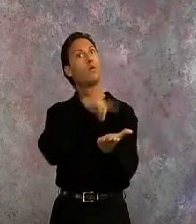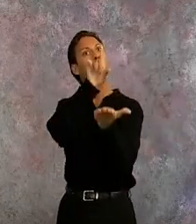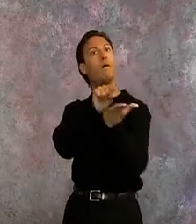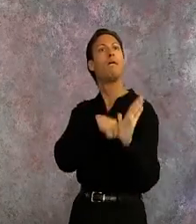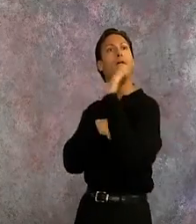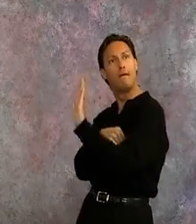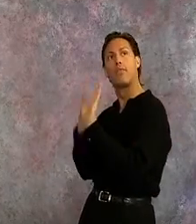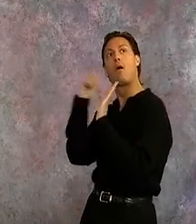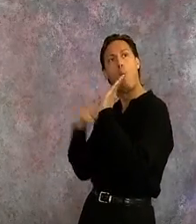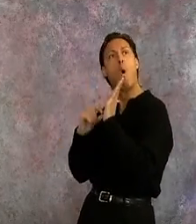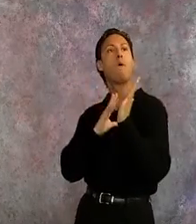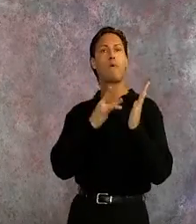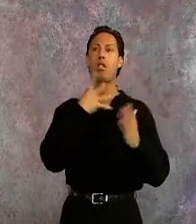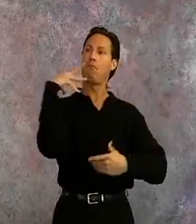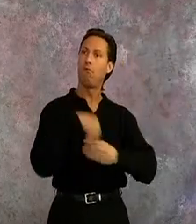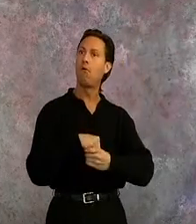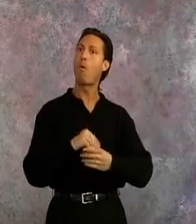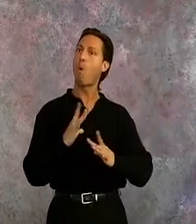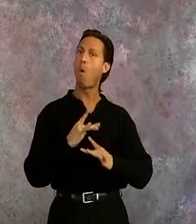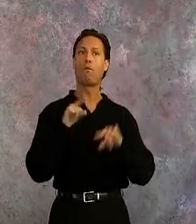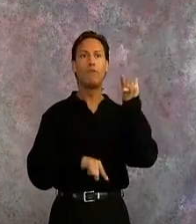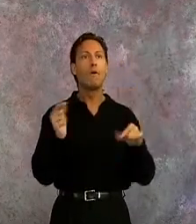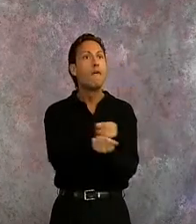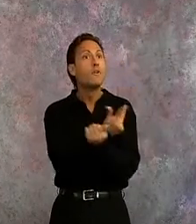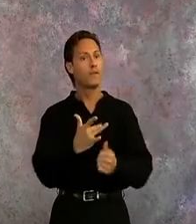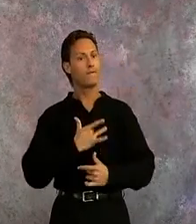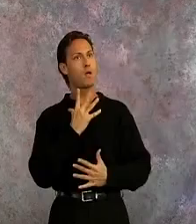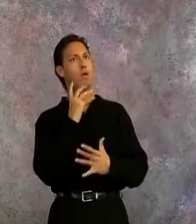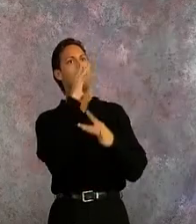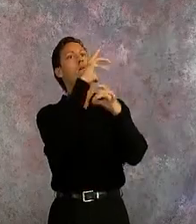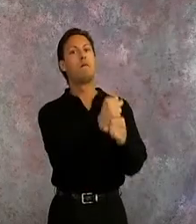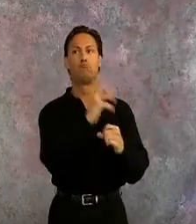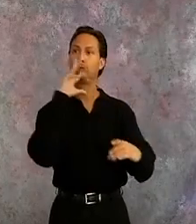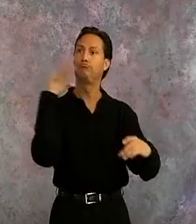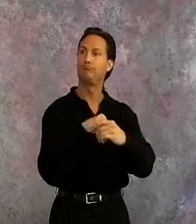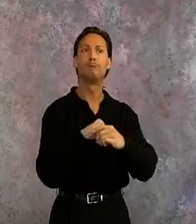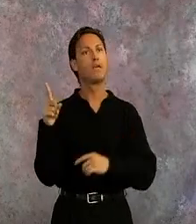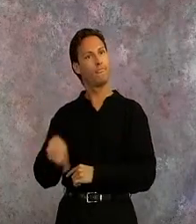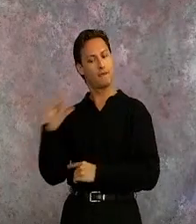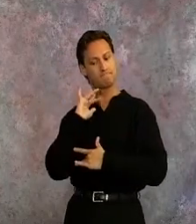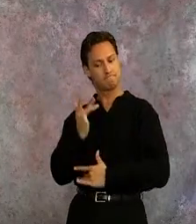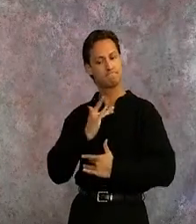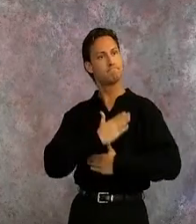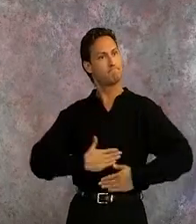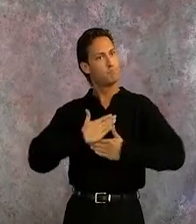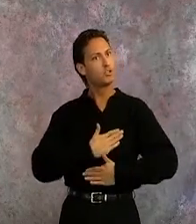embrace differences and embrace diversity here on our trips, people appreciate that and appreciate knowing it. So it's just